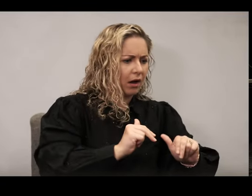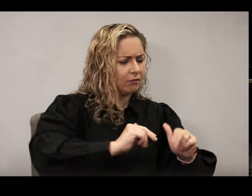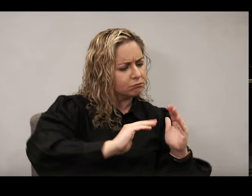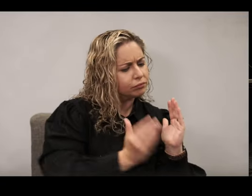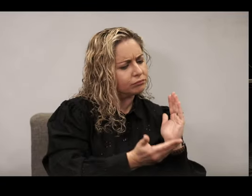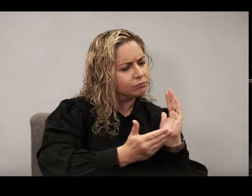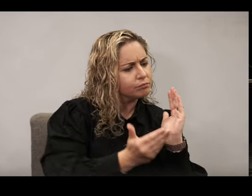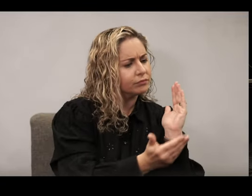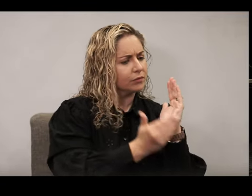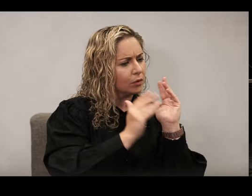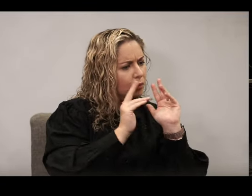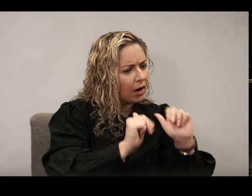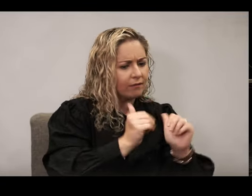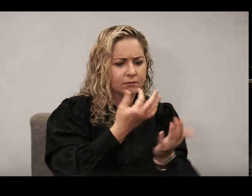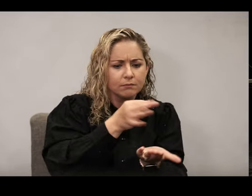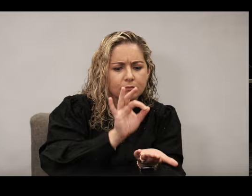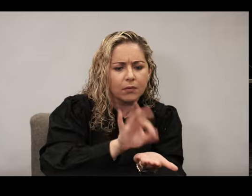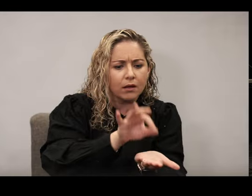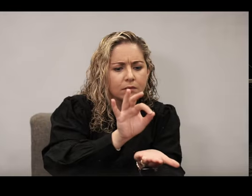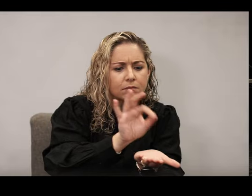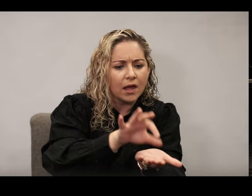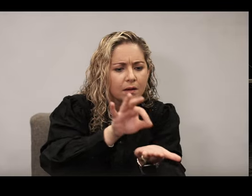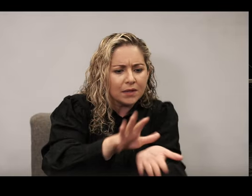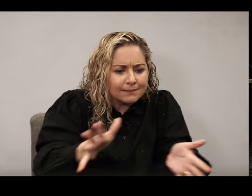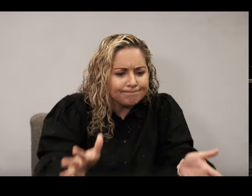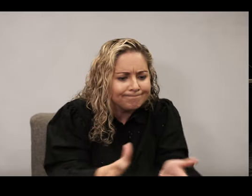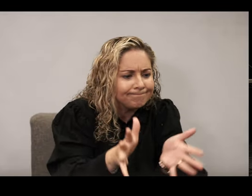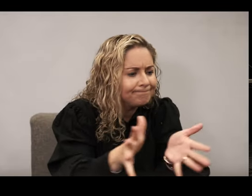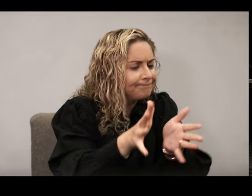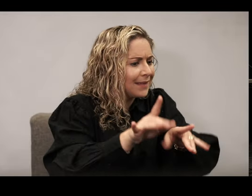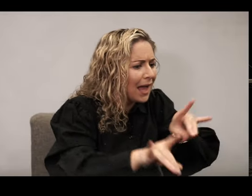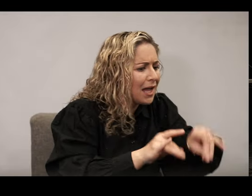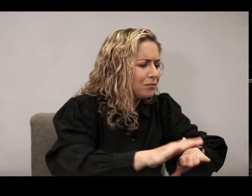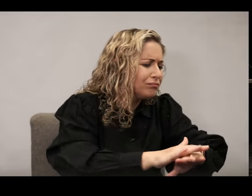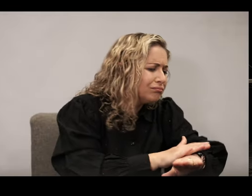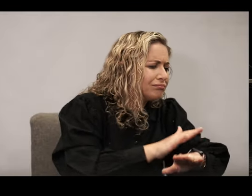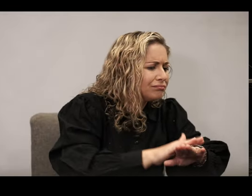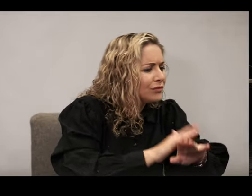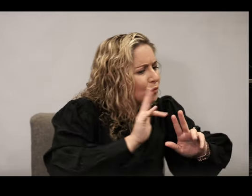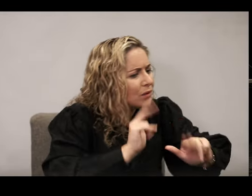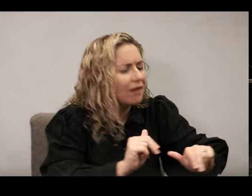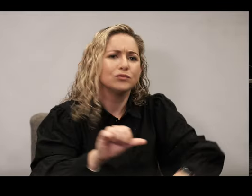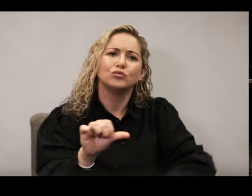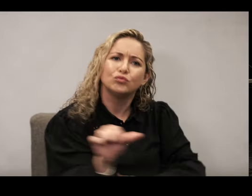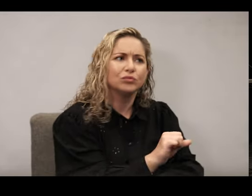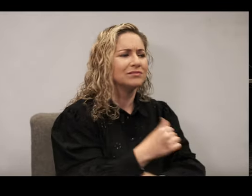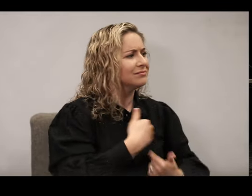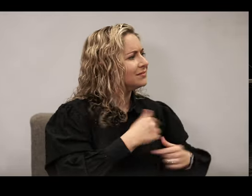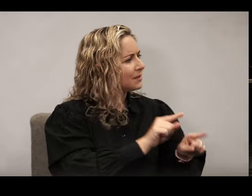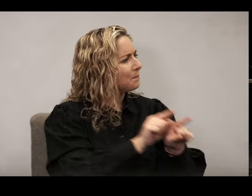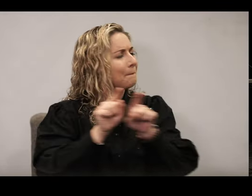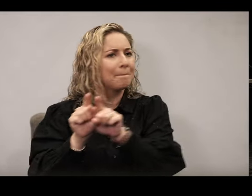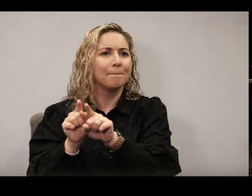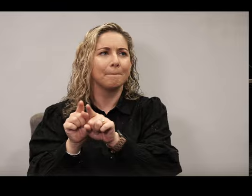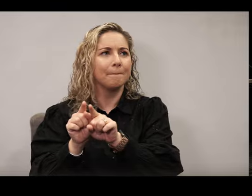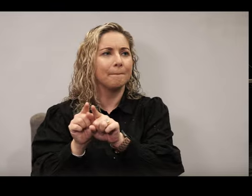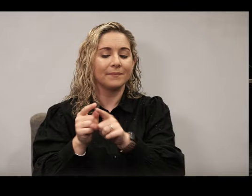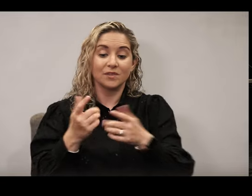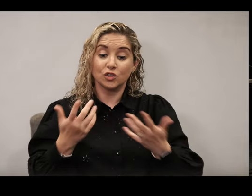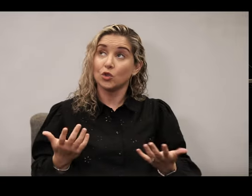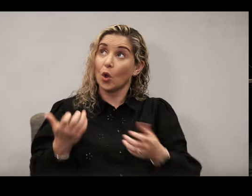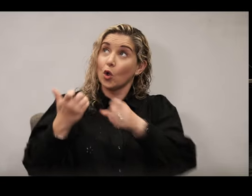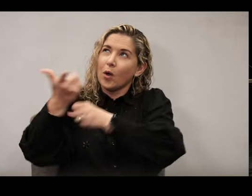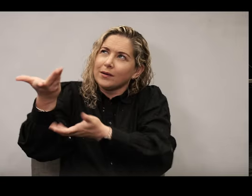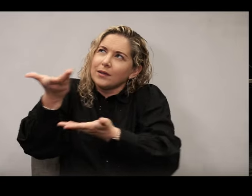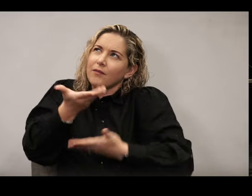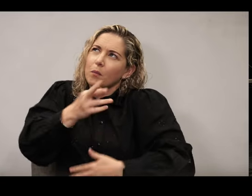to turn it into a beautiful garden. And a key part of what it is to be made in the image of God is this: to display to the world